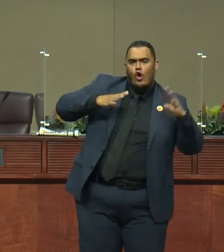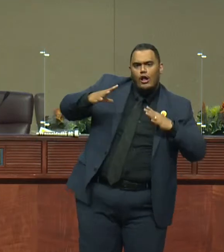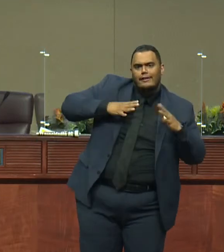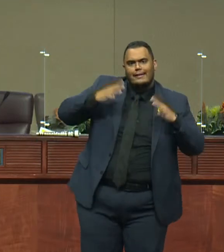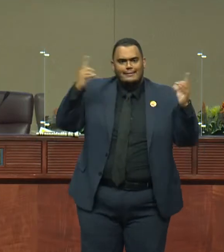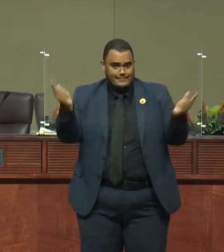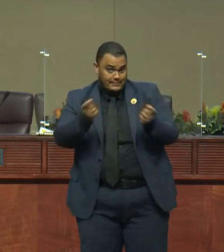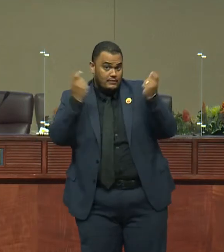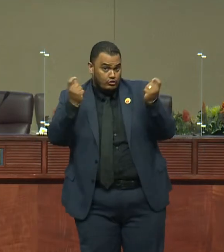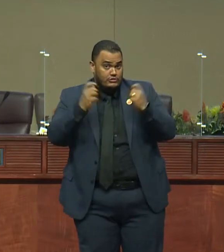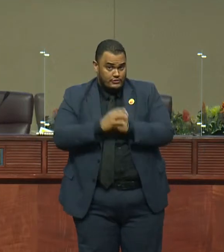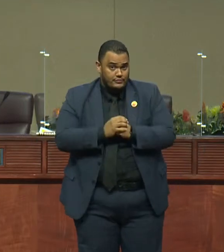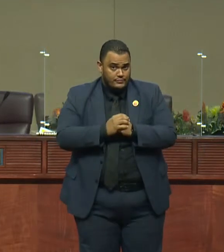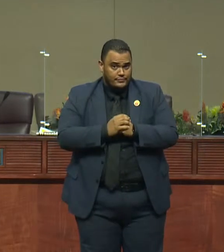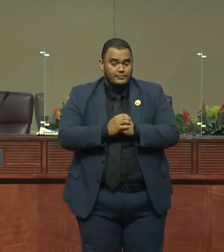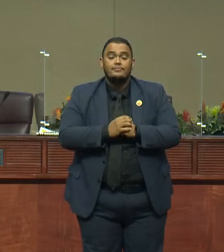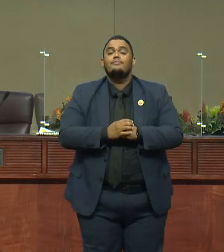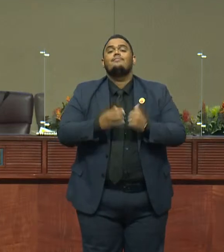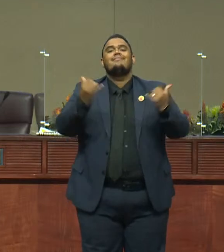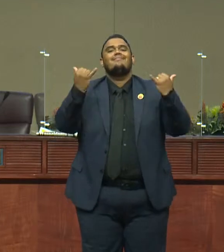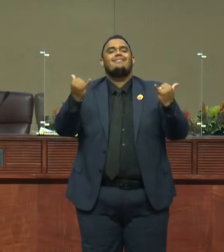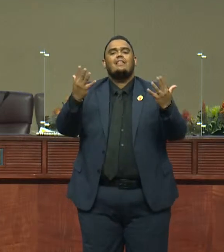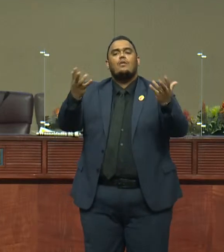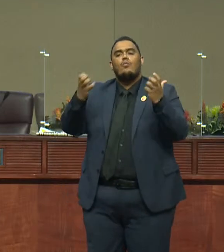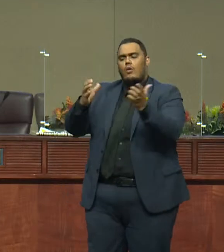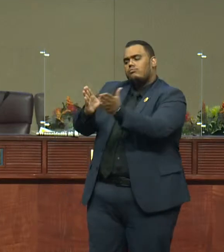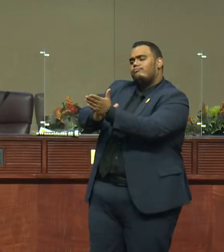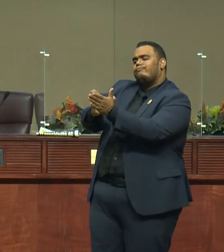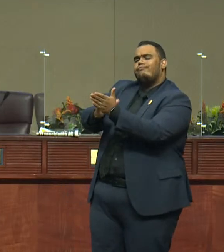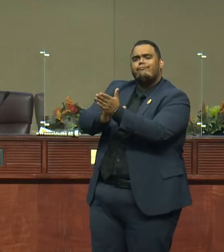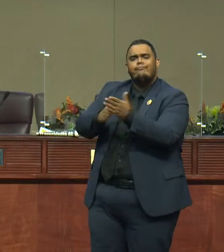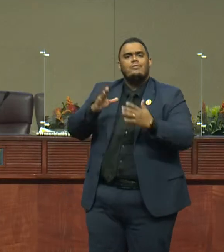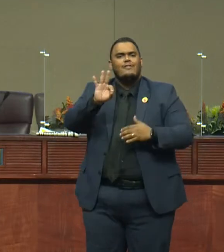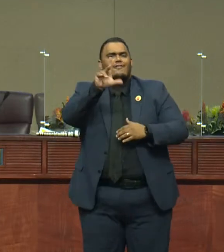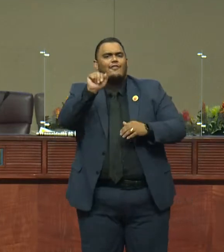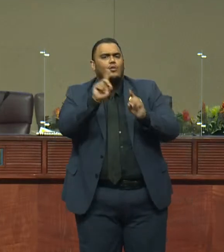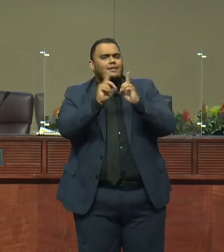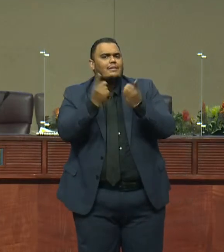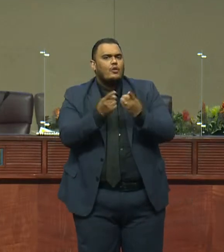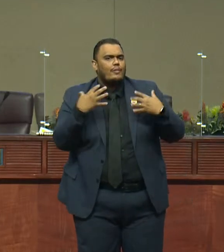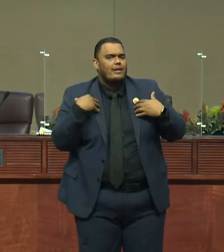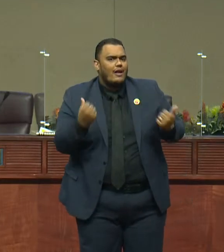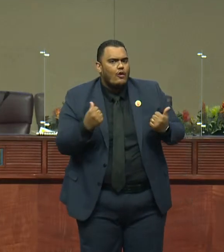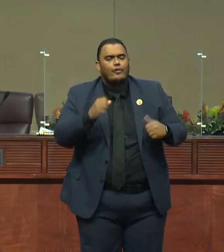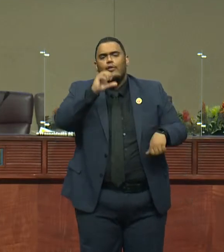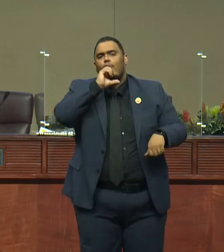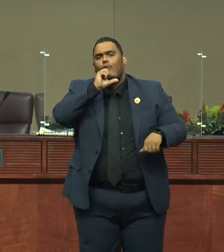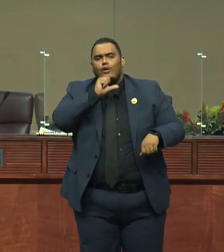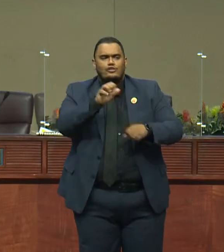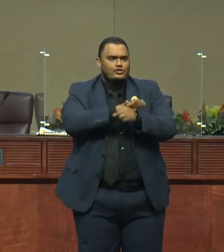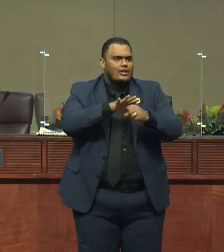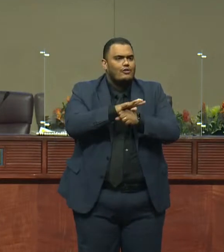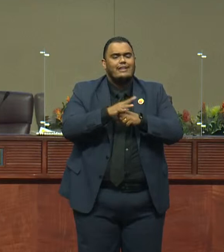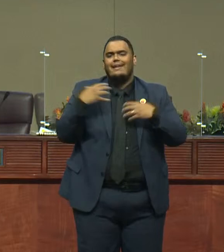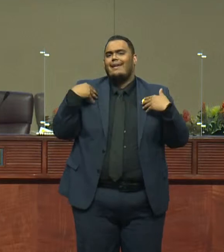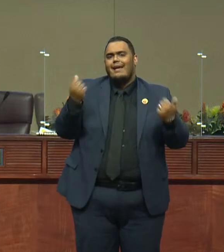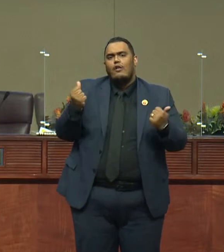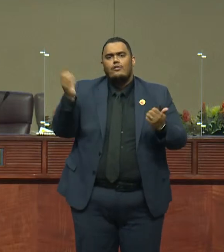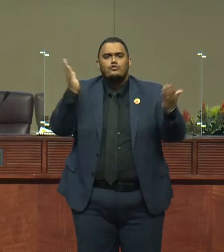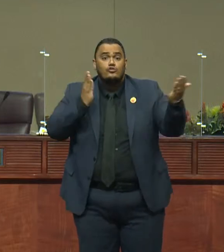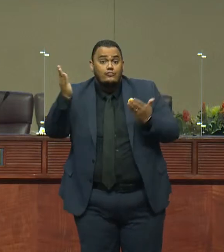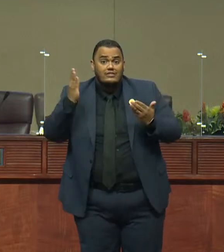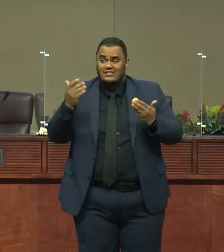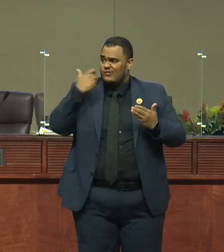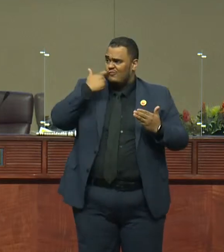I want to commend the Florida Department of Health in Orange County and our Orange County Health Services for all of the recent successful